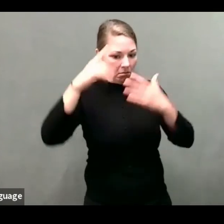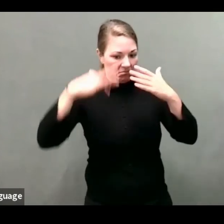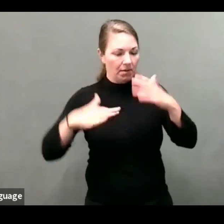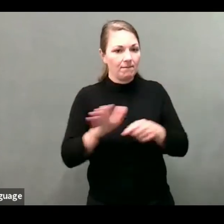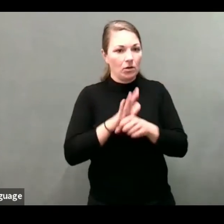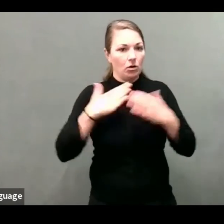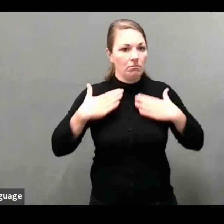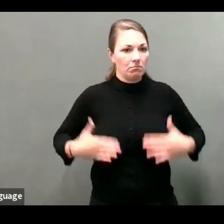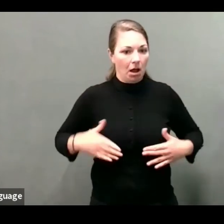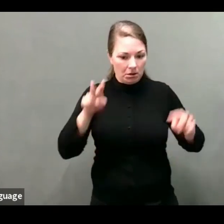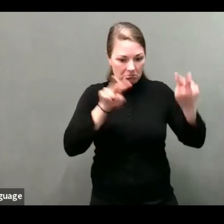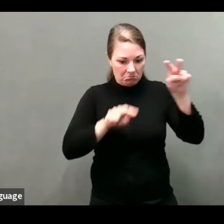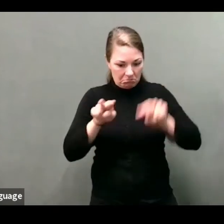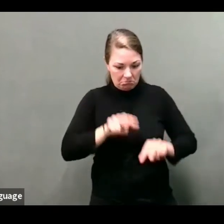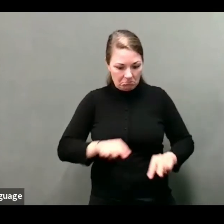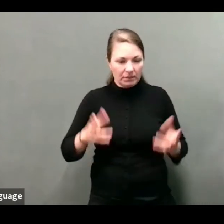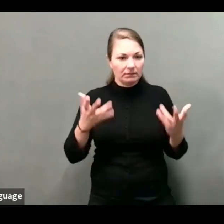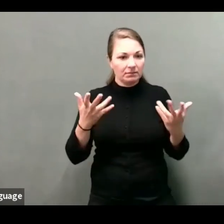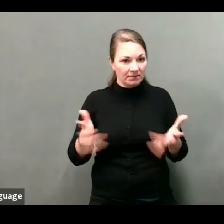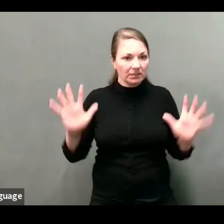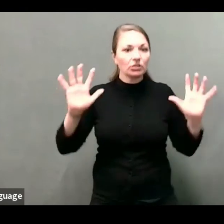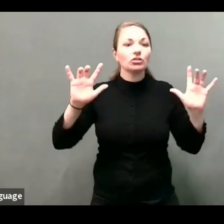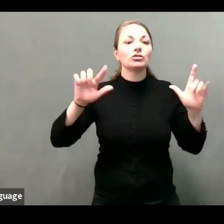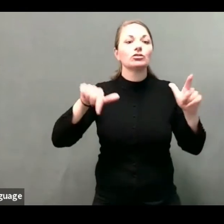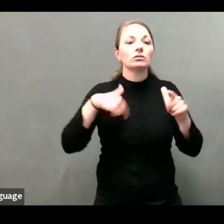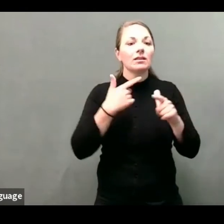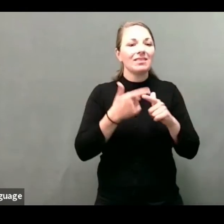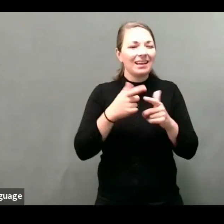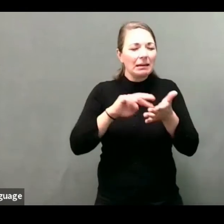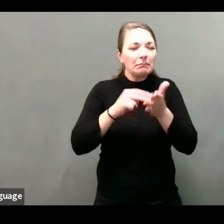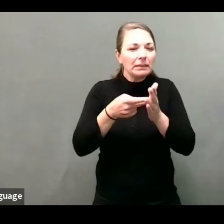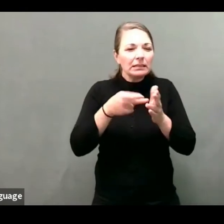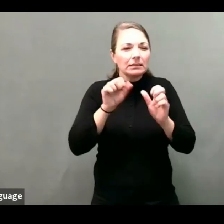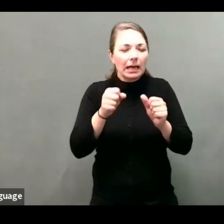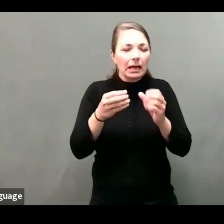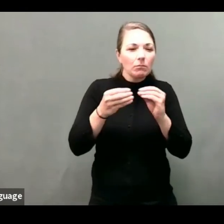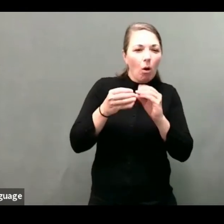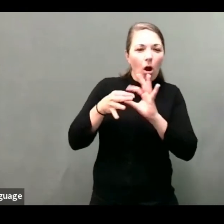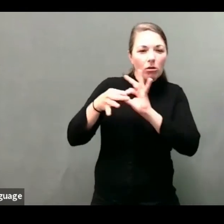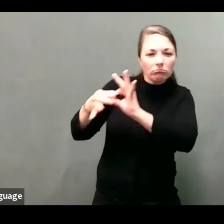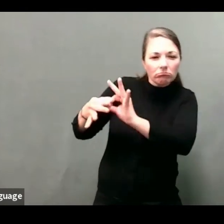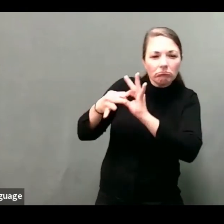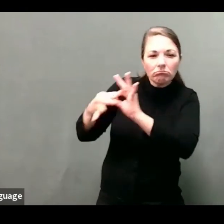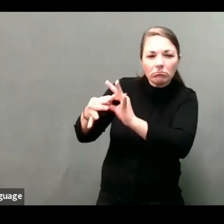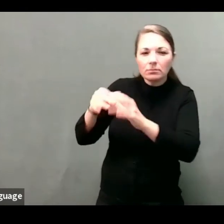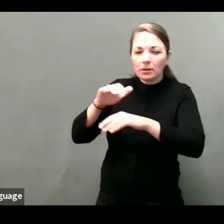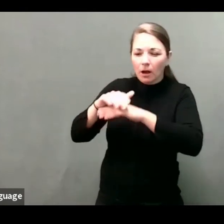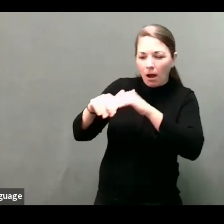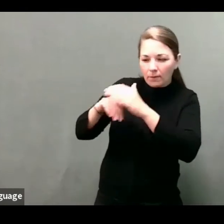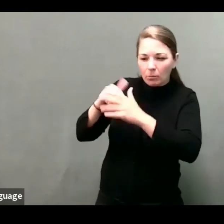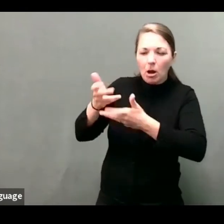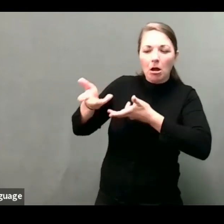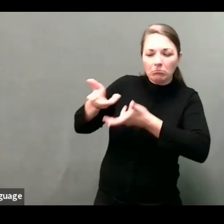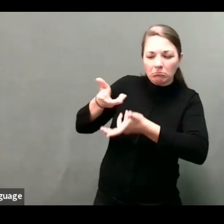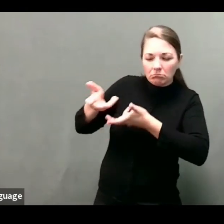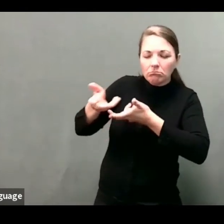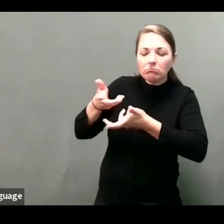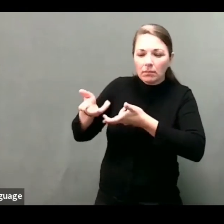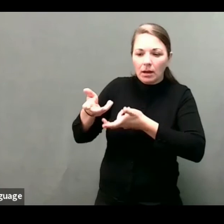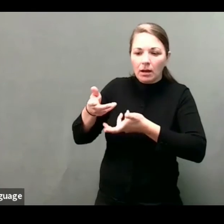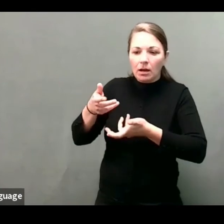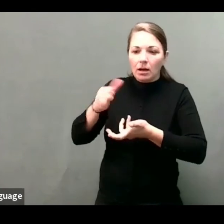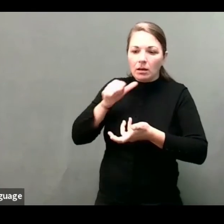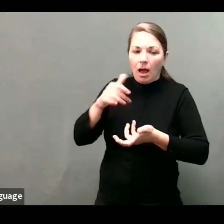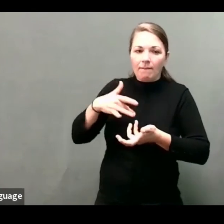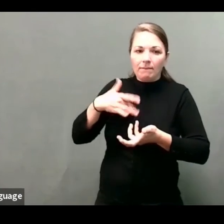Again, giving the patient time to feel more at ease with the SANE, build up rapport, build up comfort, and keep it from